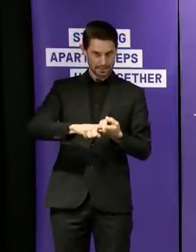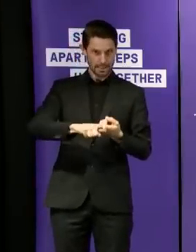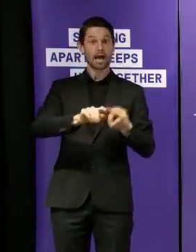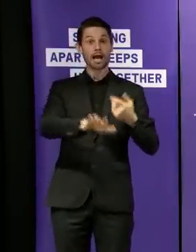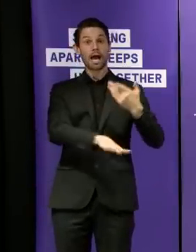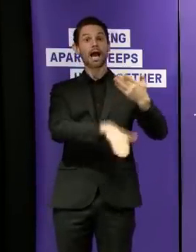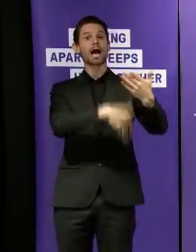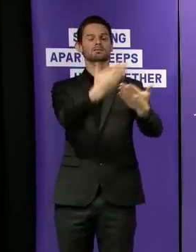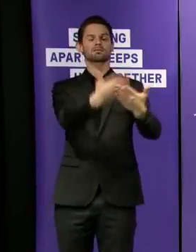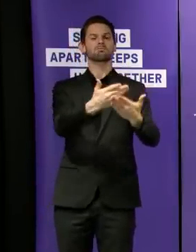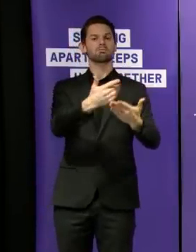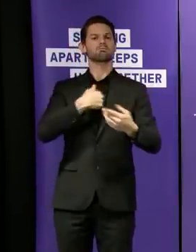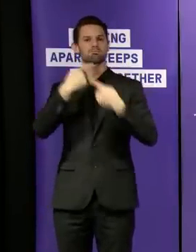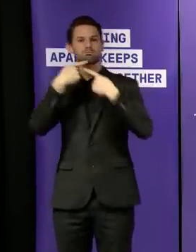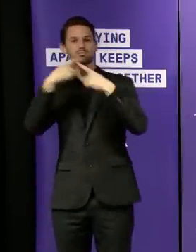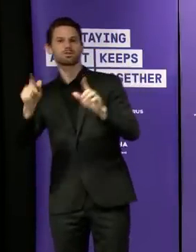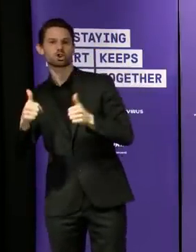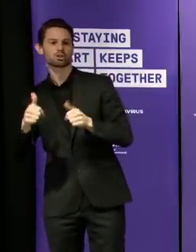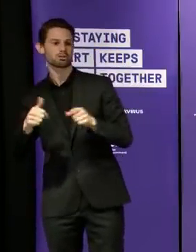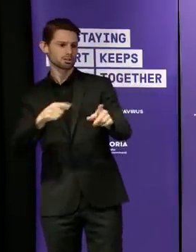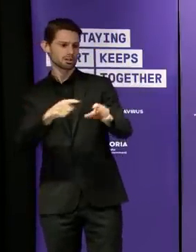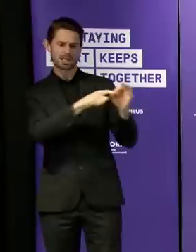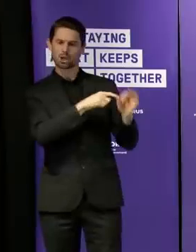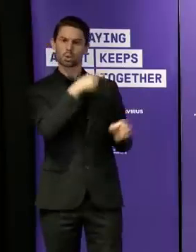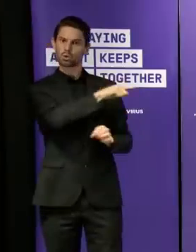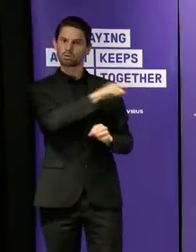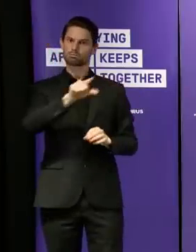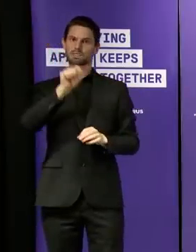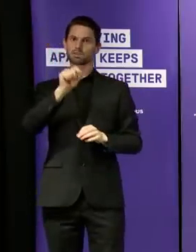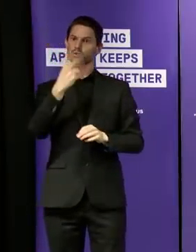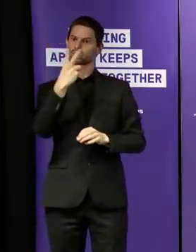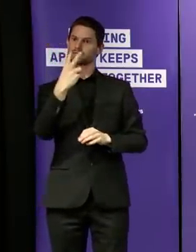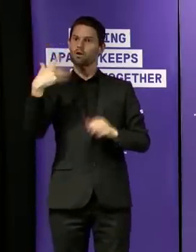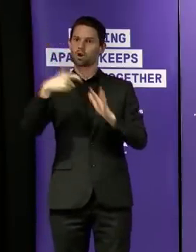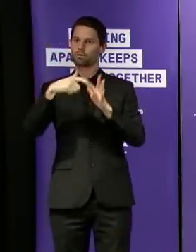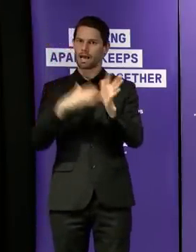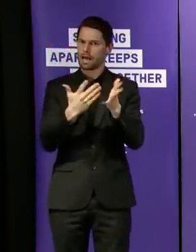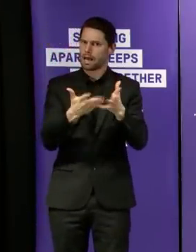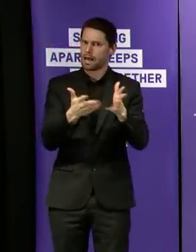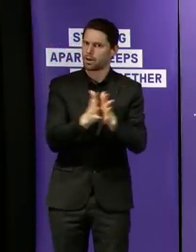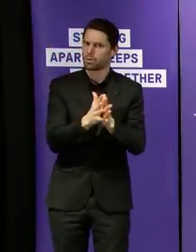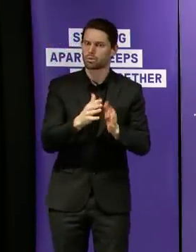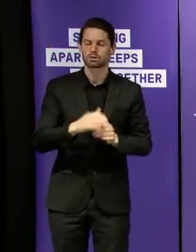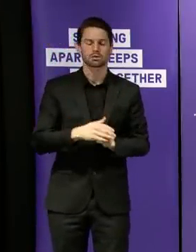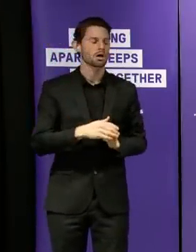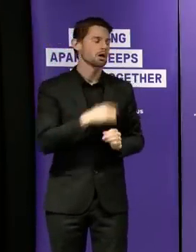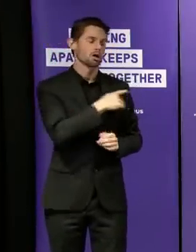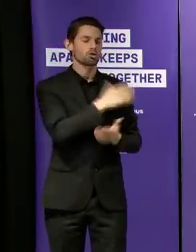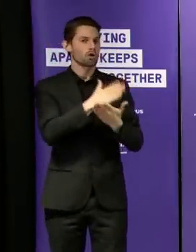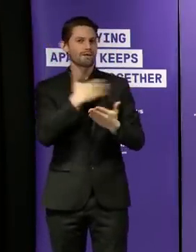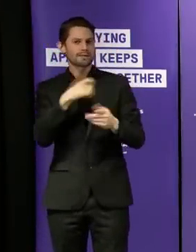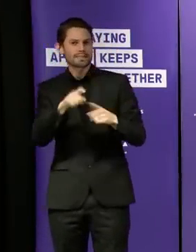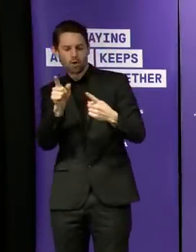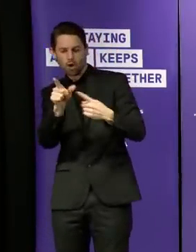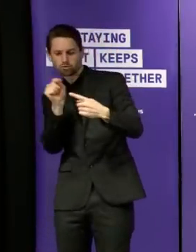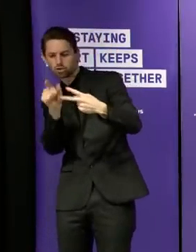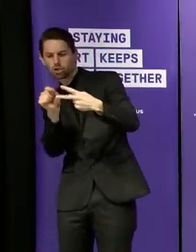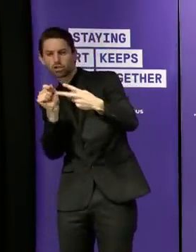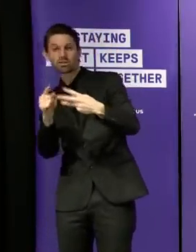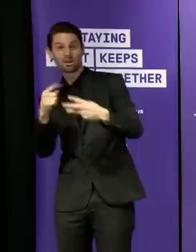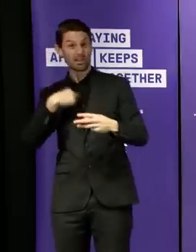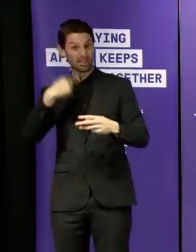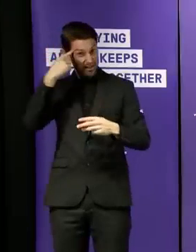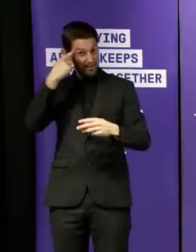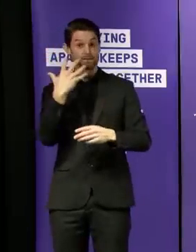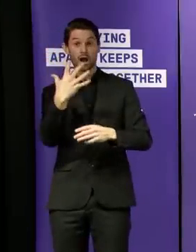purpose. How did you arrive at the 25-kilometre specifically? Well, there were many different options. We didn't think that, for instance,